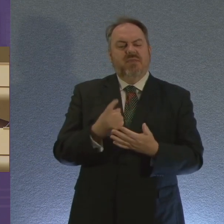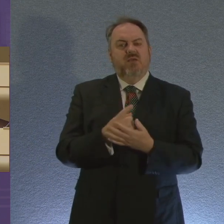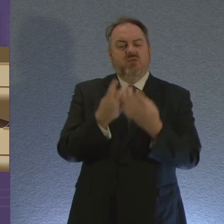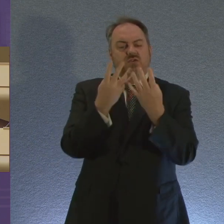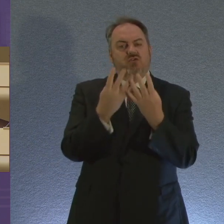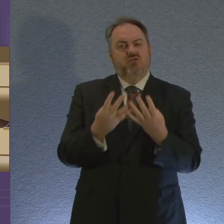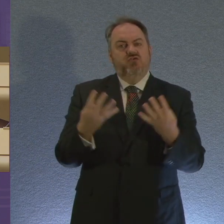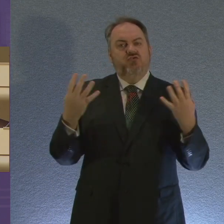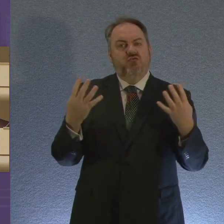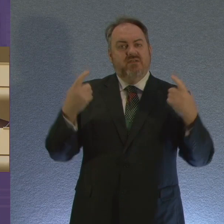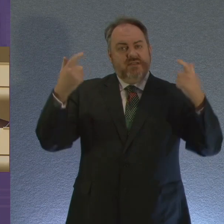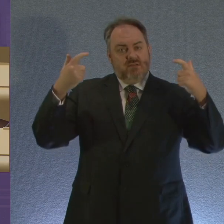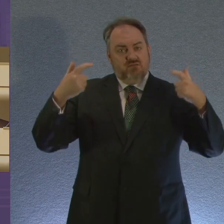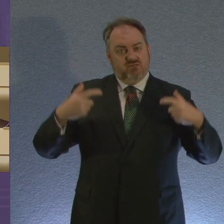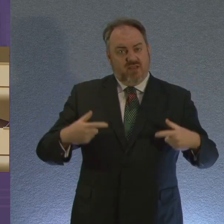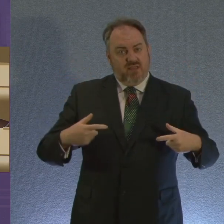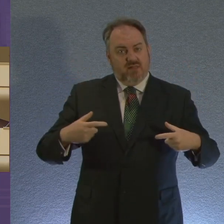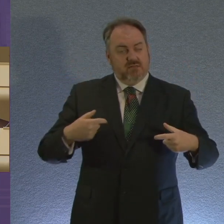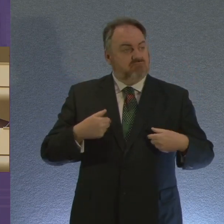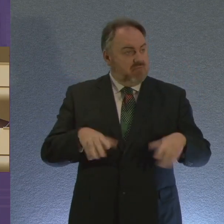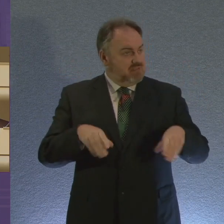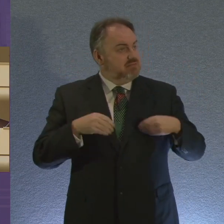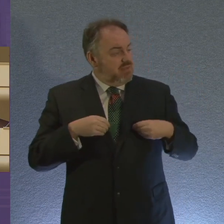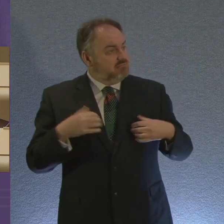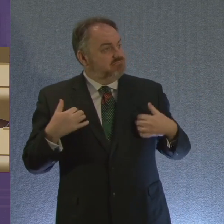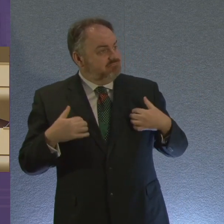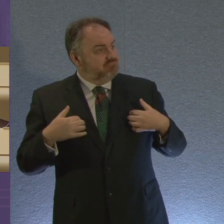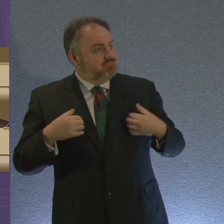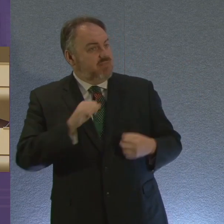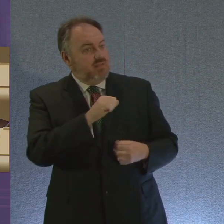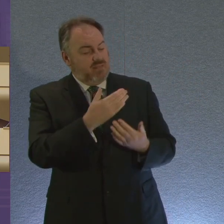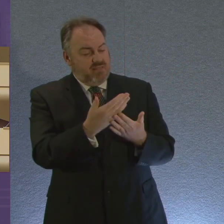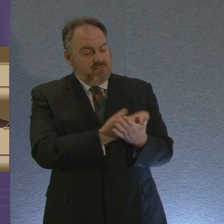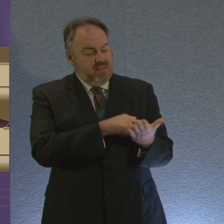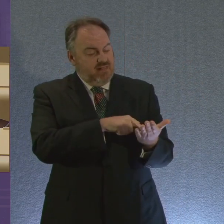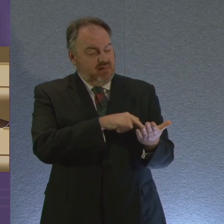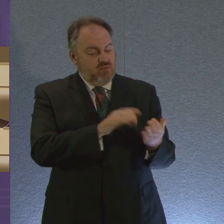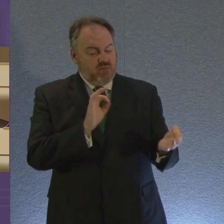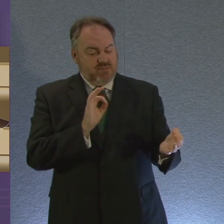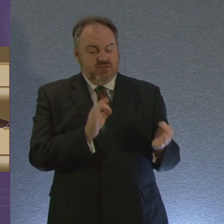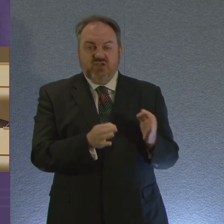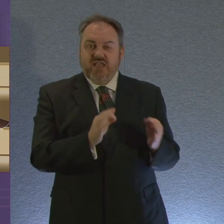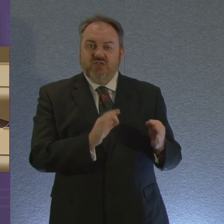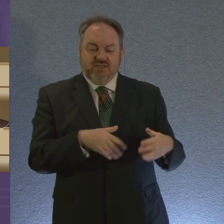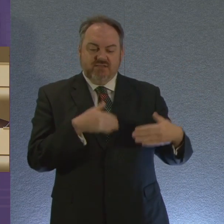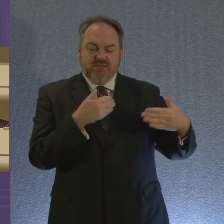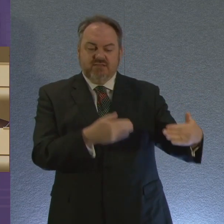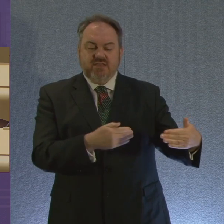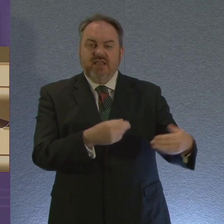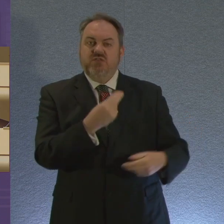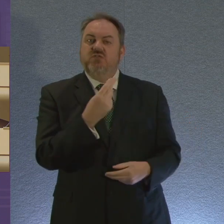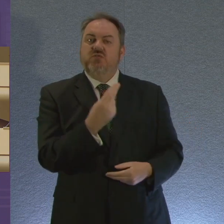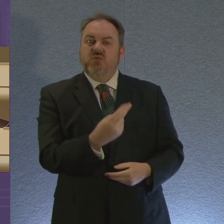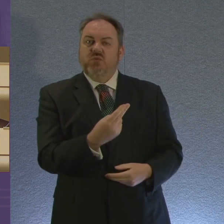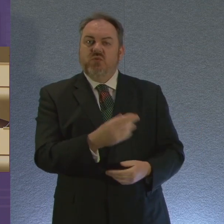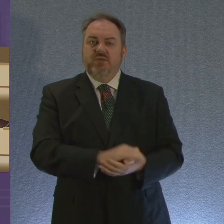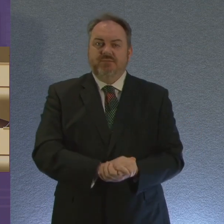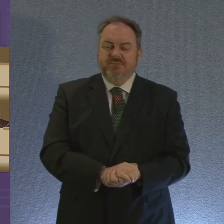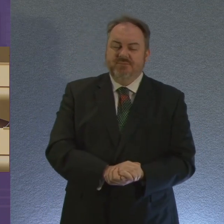Secretary's announcement that will be taken out of the bill with an amendment at stage 2. It seems to me that the